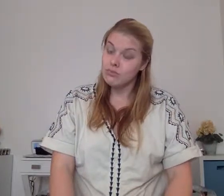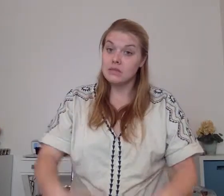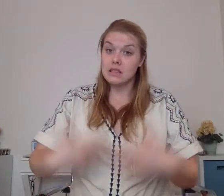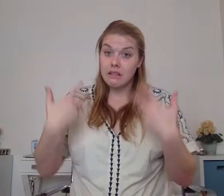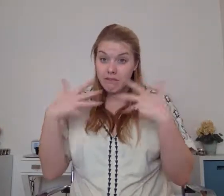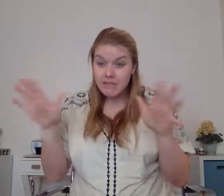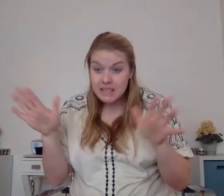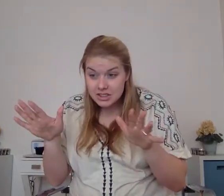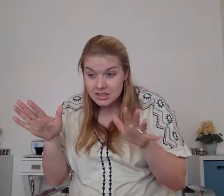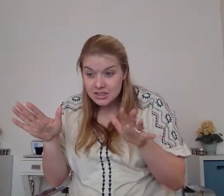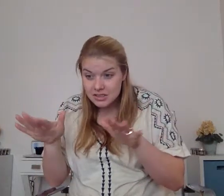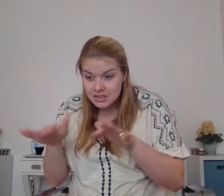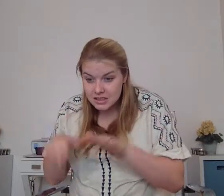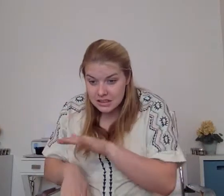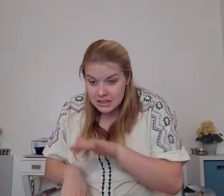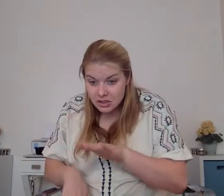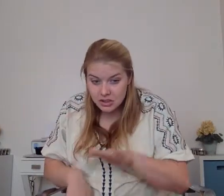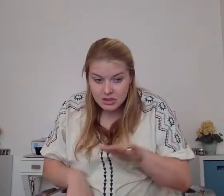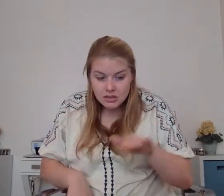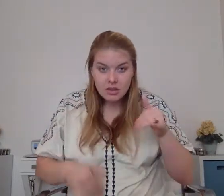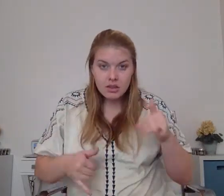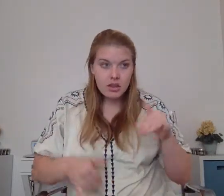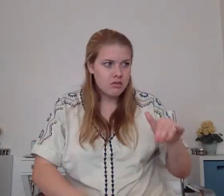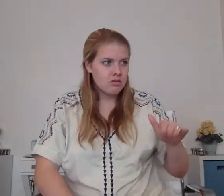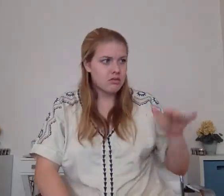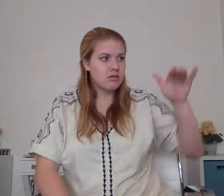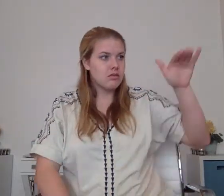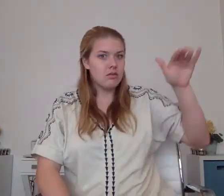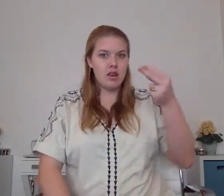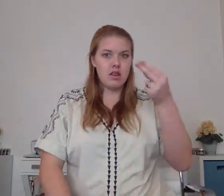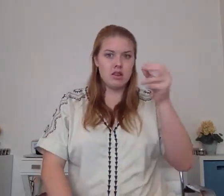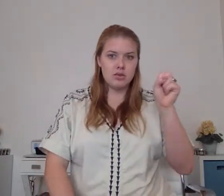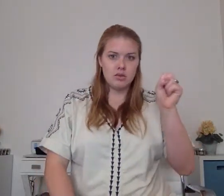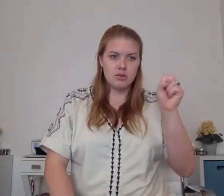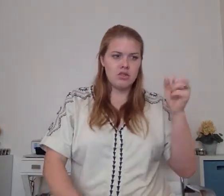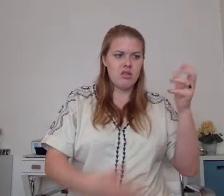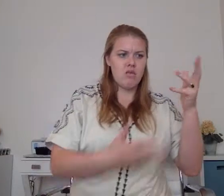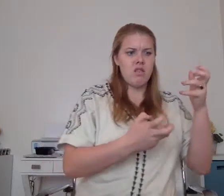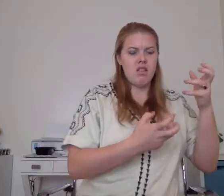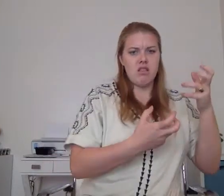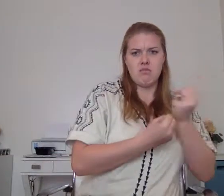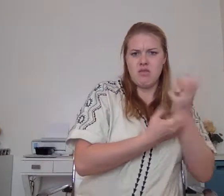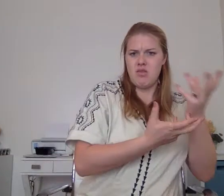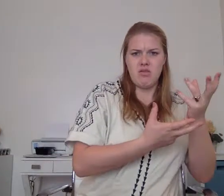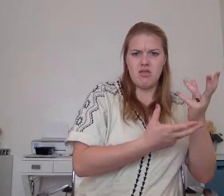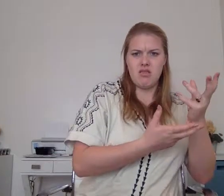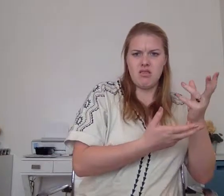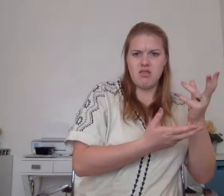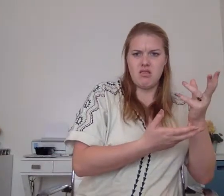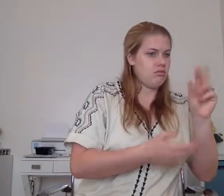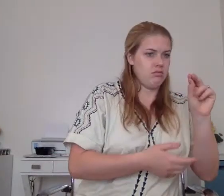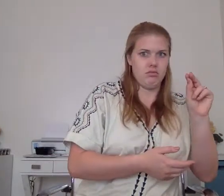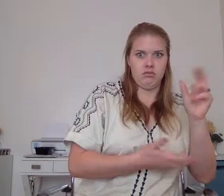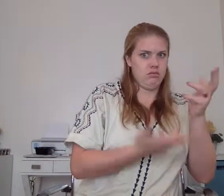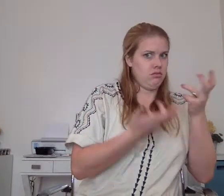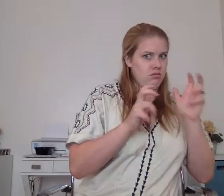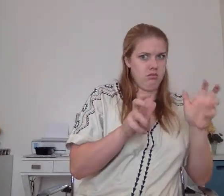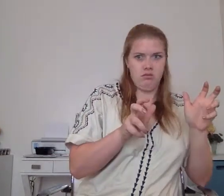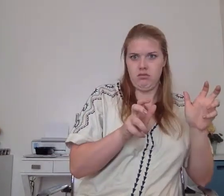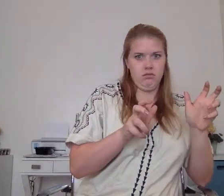everything has changed. Now nobody wants to be a writer anymore. Now nobody wants to be a novelist anymore. And girls have become